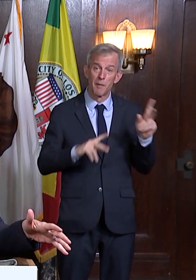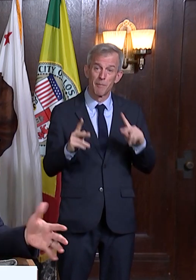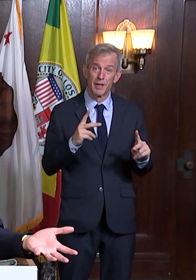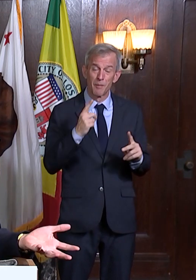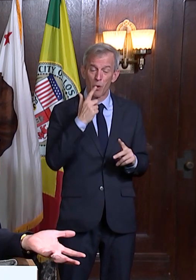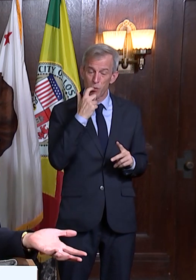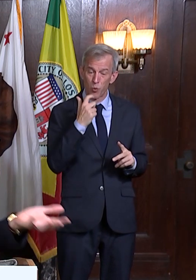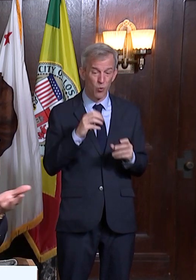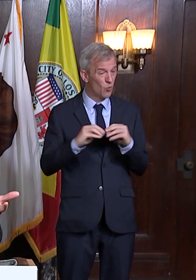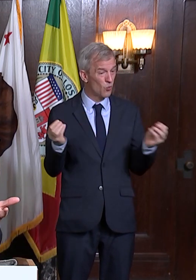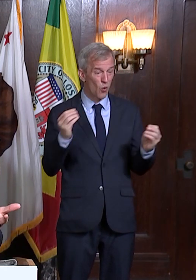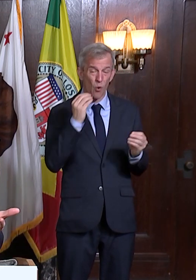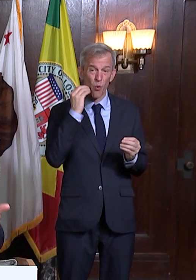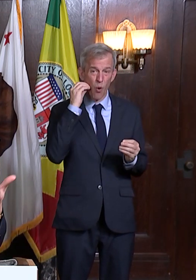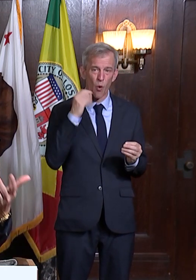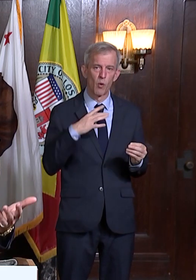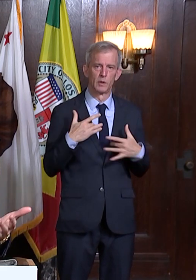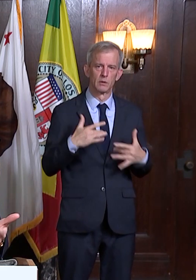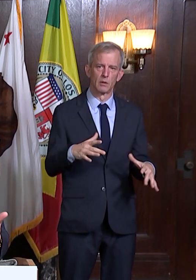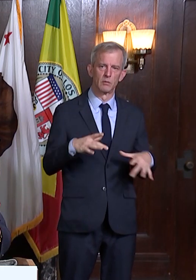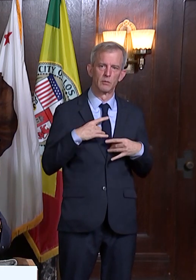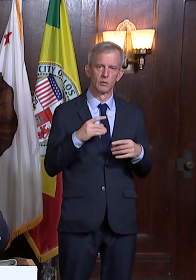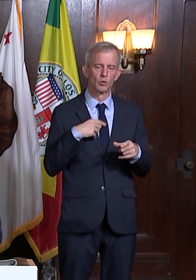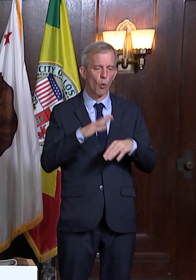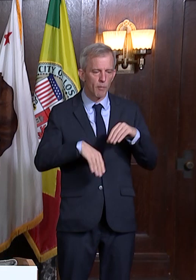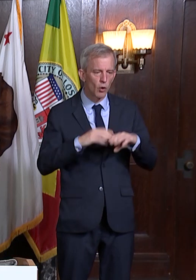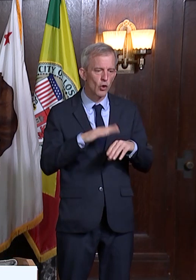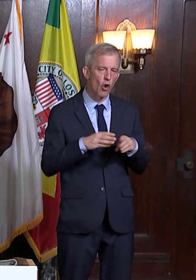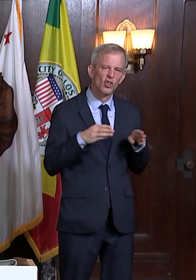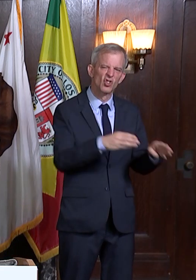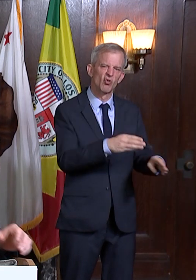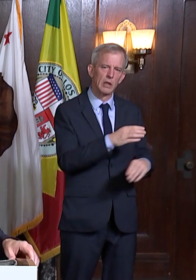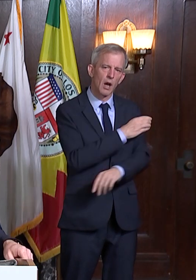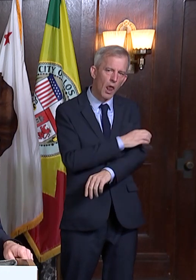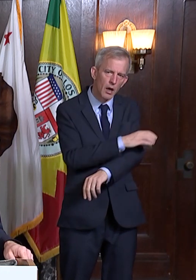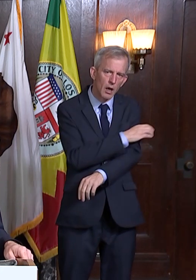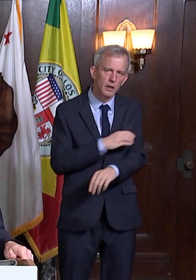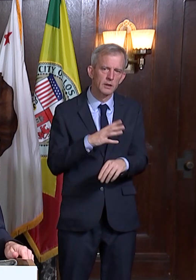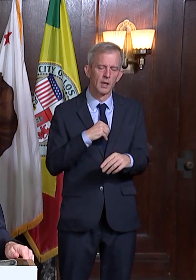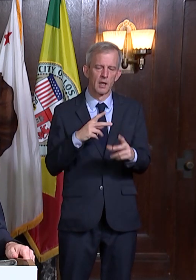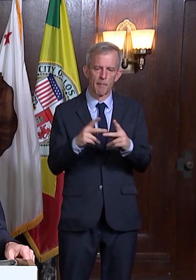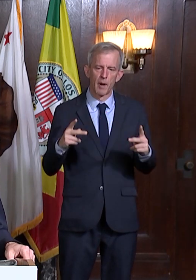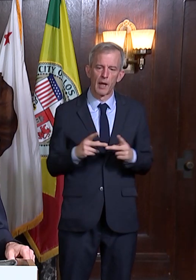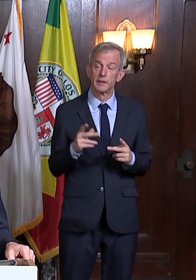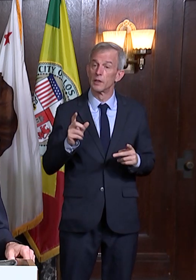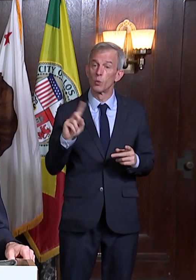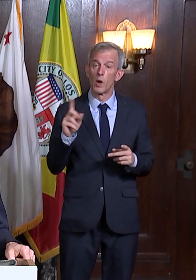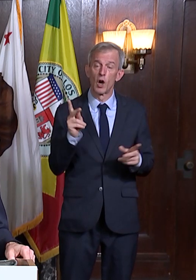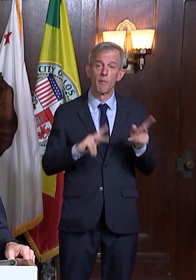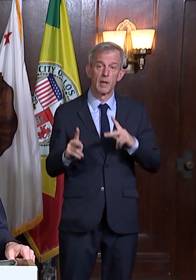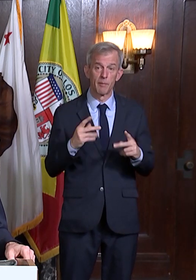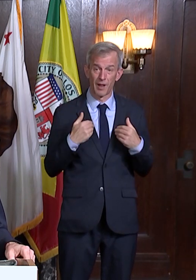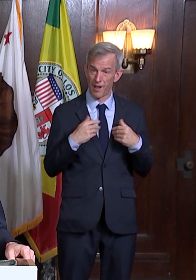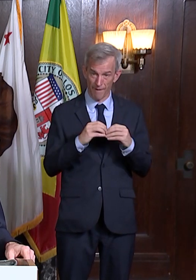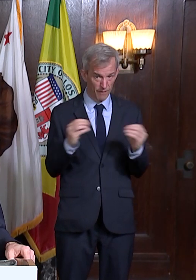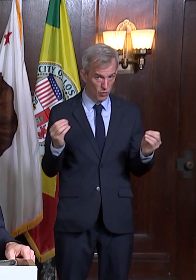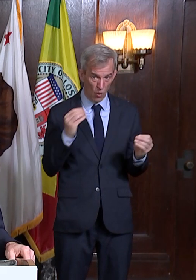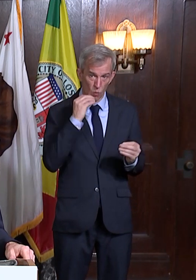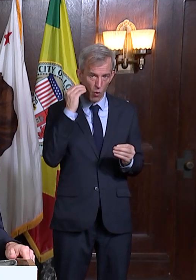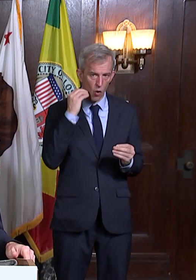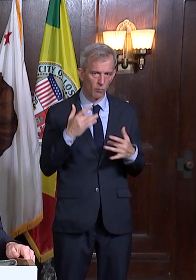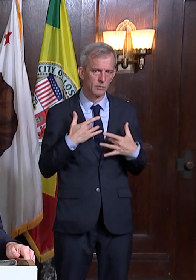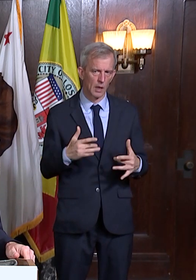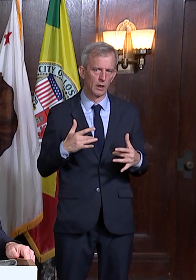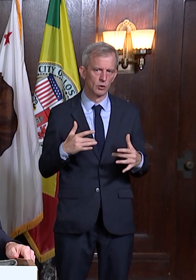contracted COVID-19, and building on some of the street clinics that we did and some of the places that unhoused Angelenos go for their health care, we had very